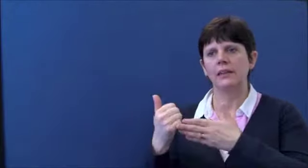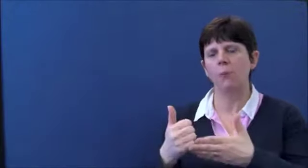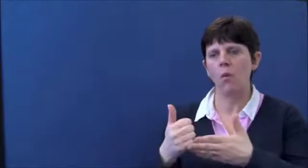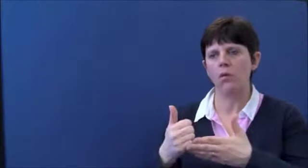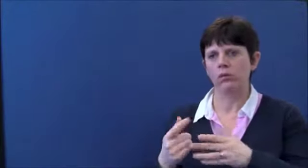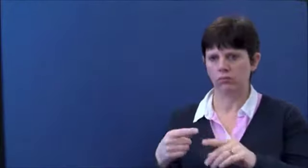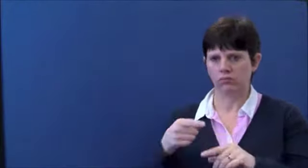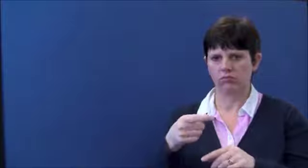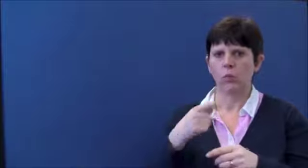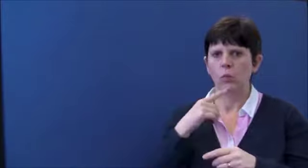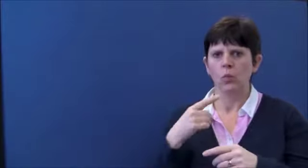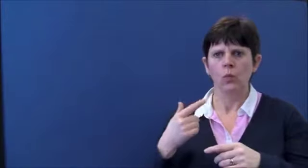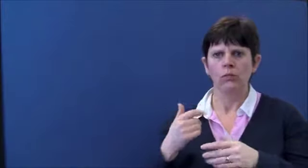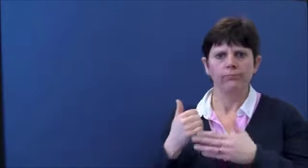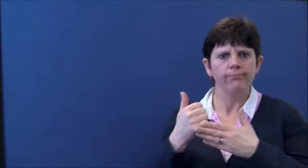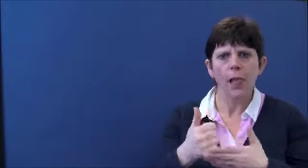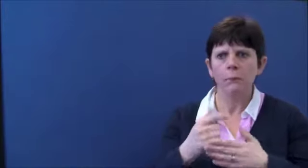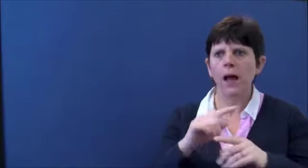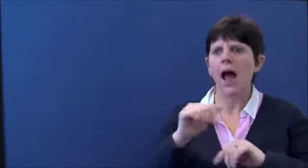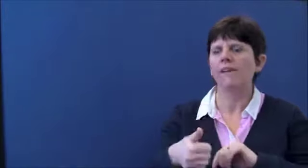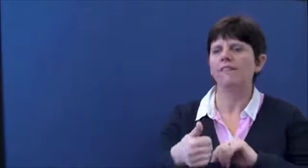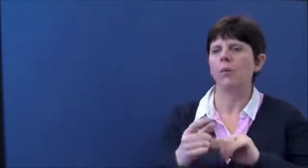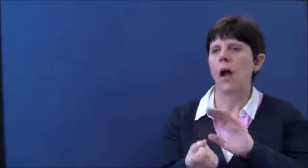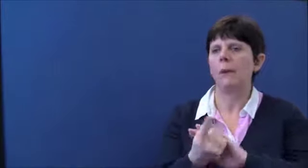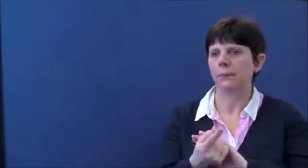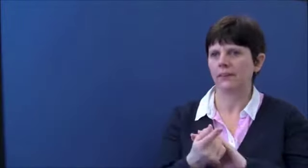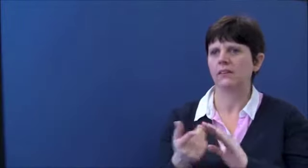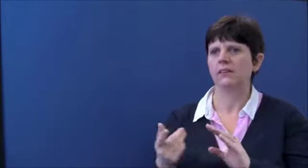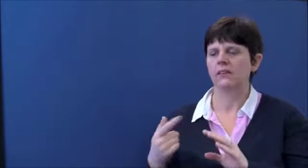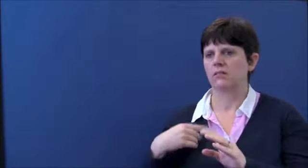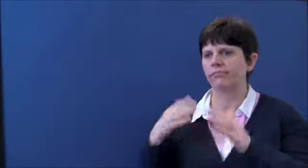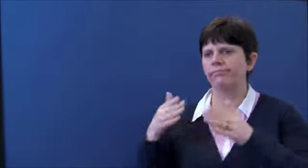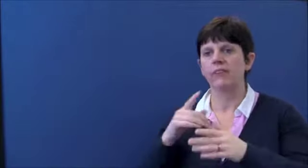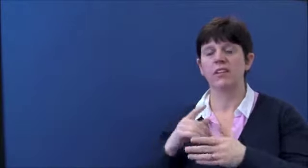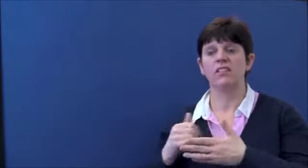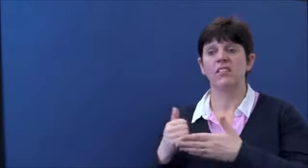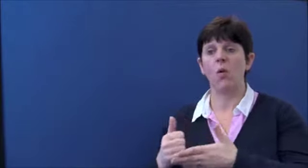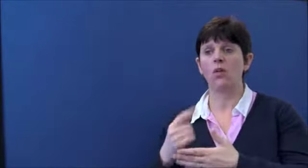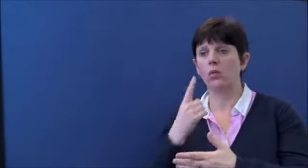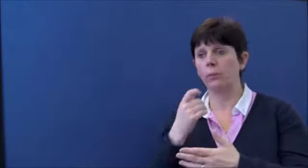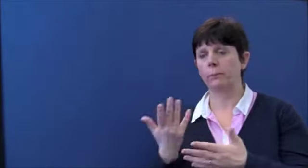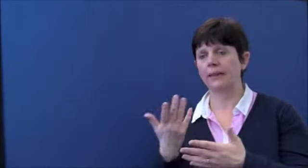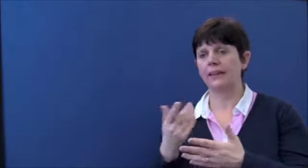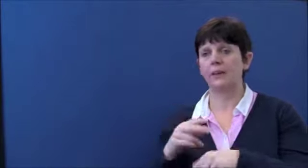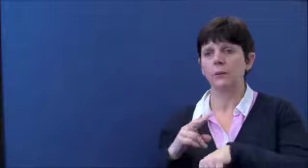happened. That support could have come from the police, social work, a healthcare professional, or a teacher.